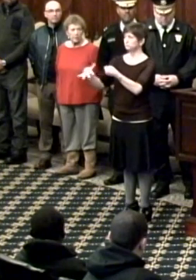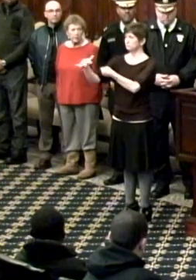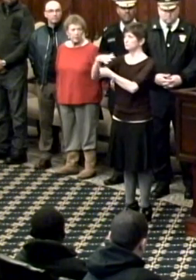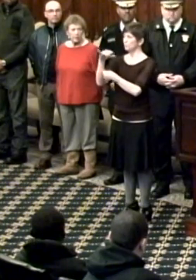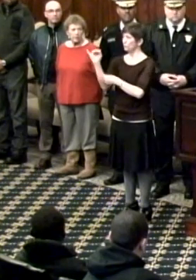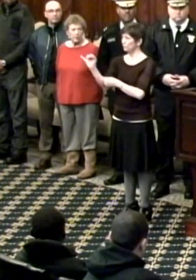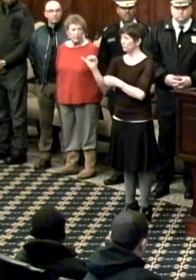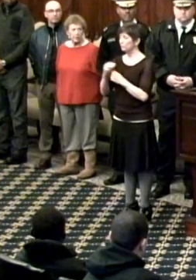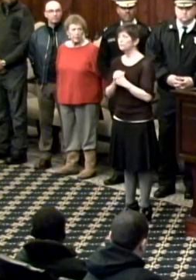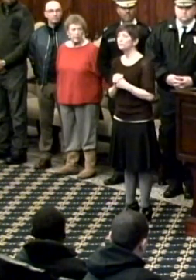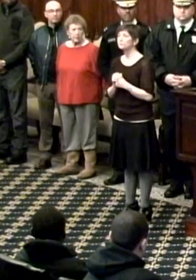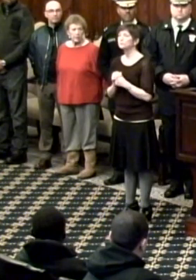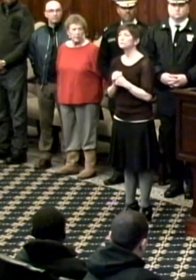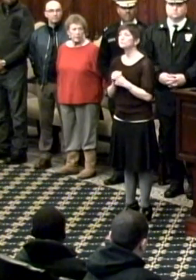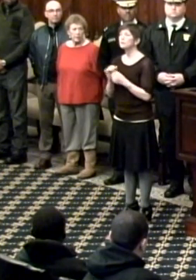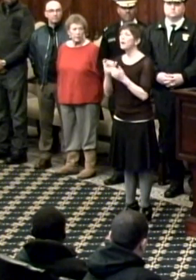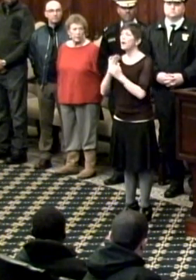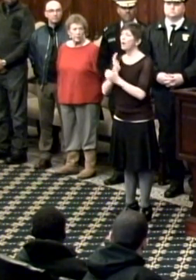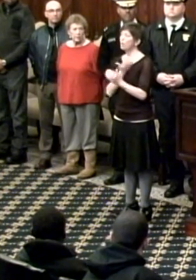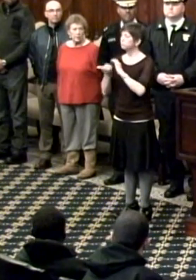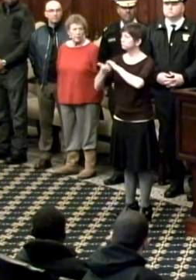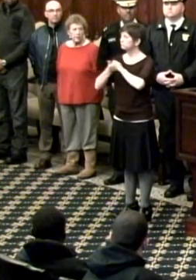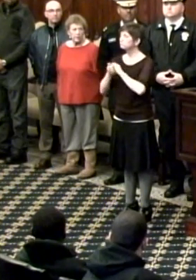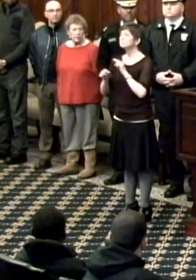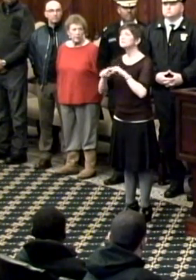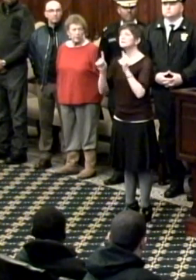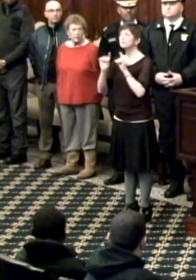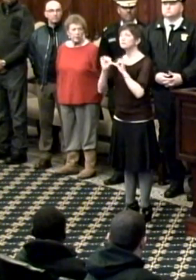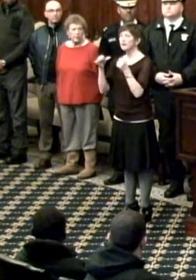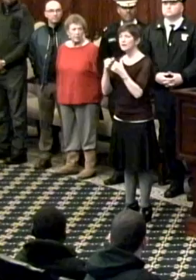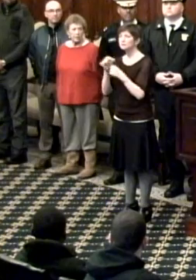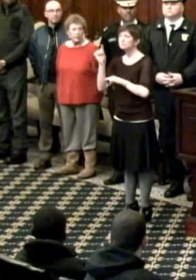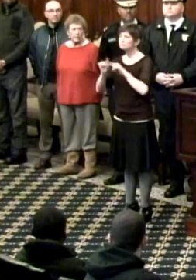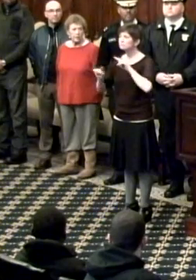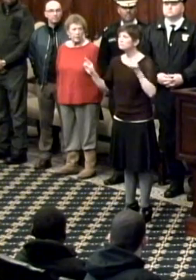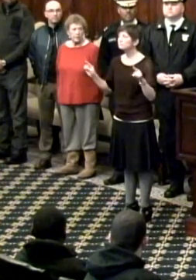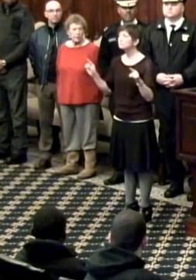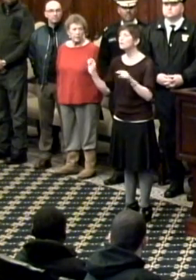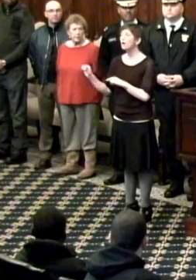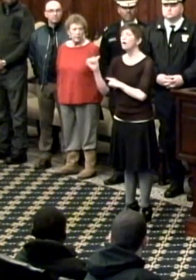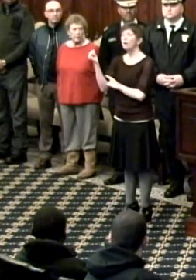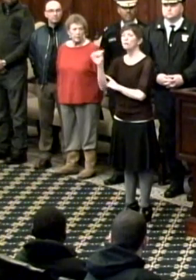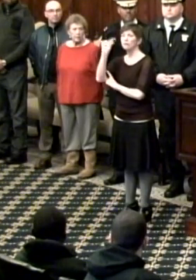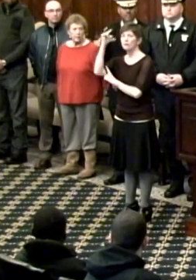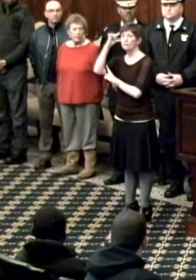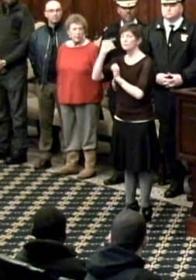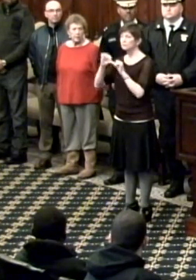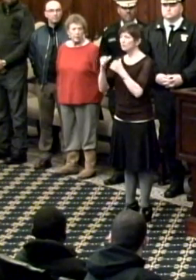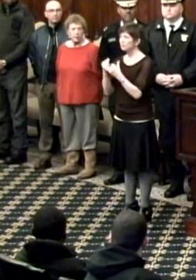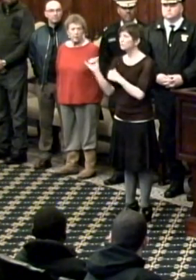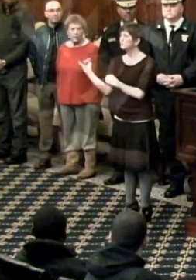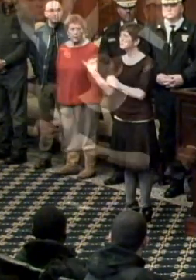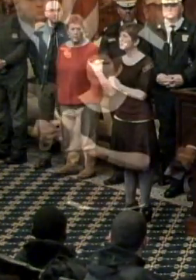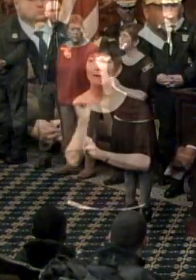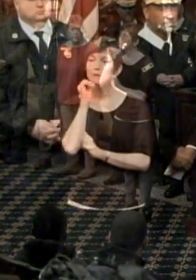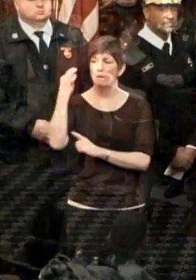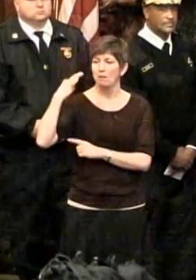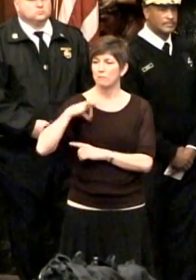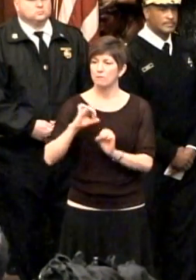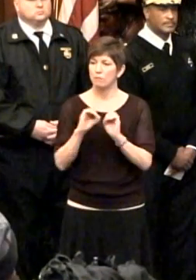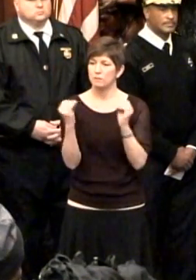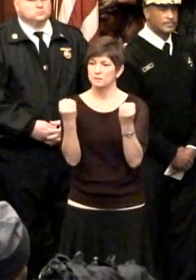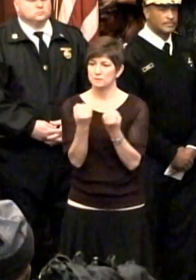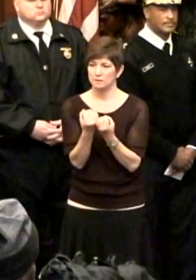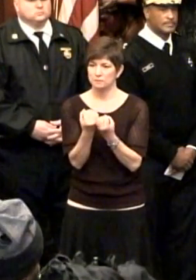region. These partners from a variety of city agencies, other governmental agencies, and nonprofit